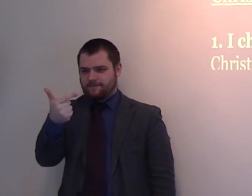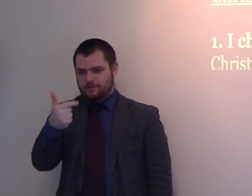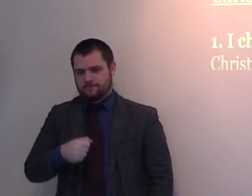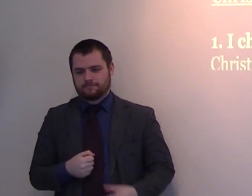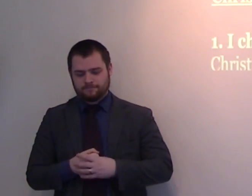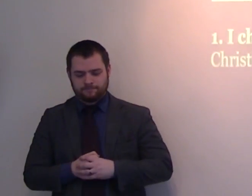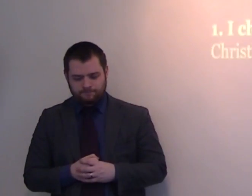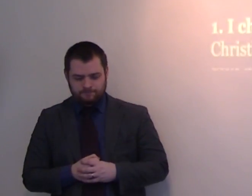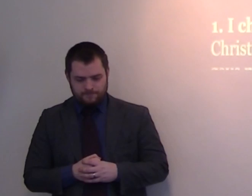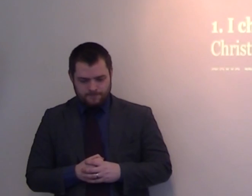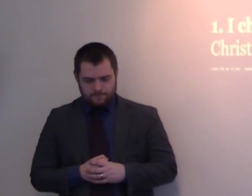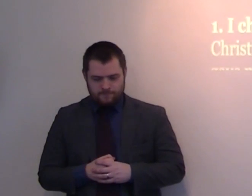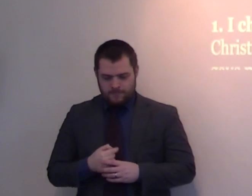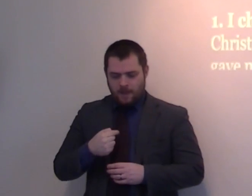I change for Christ.